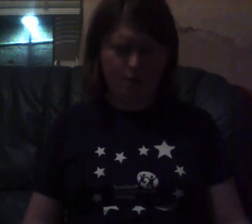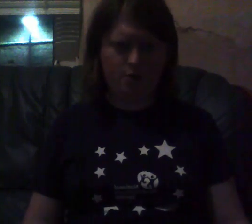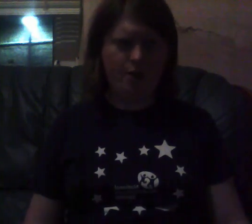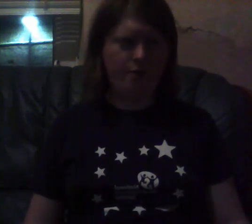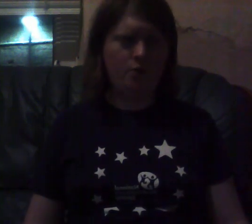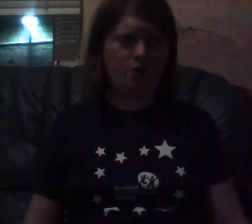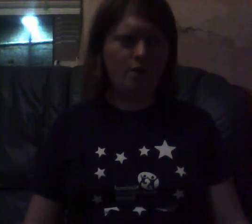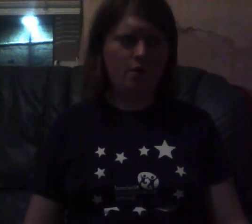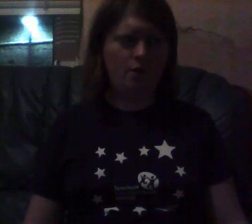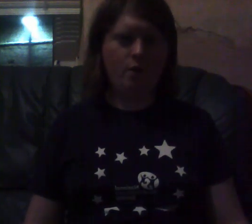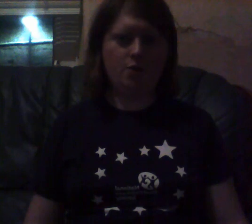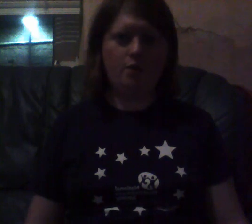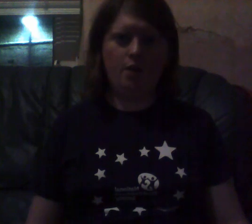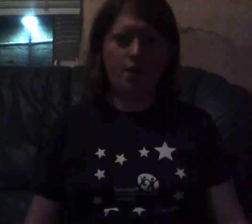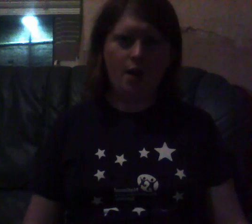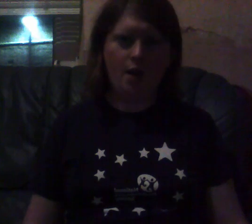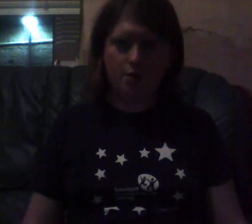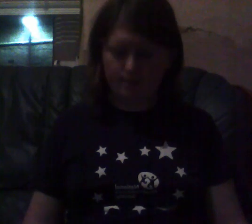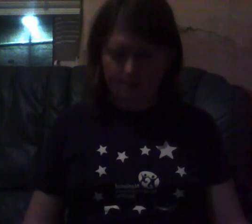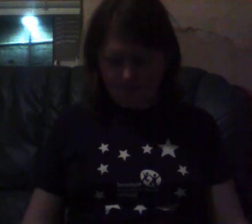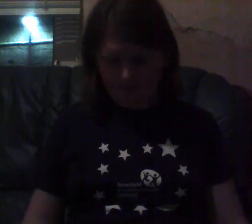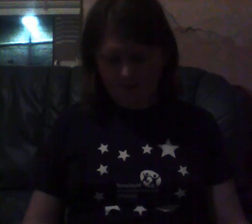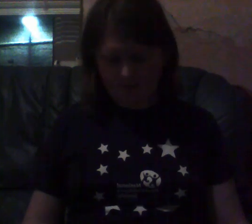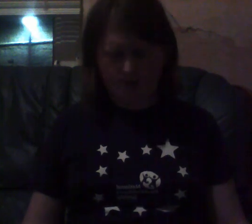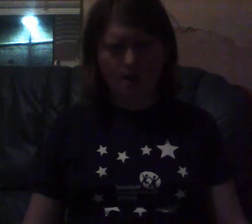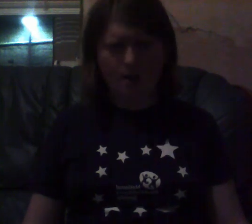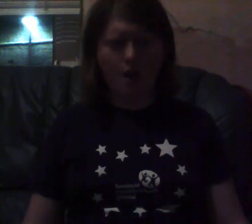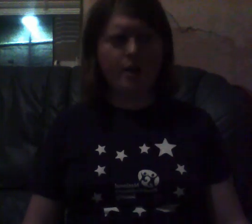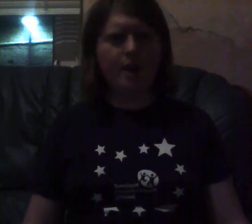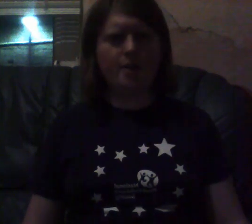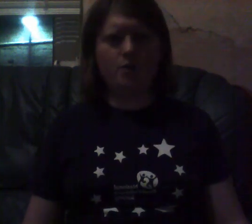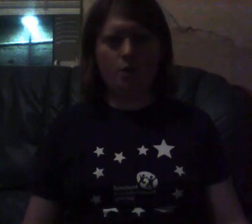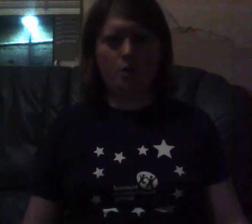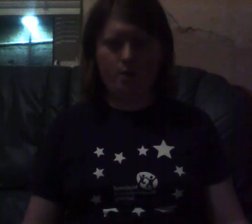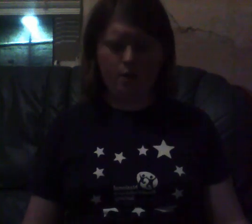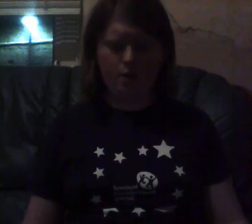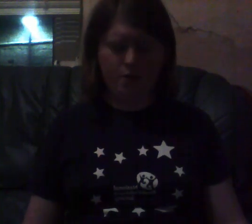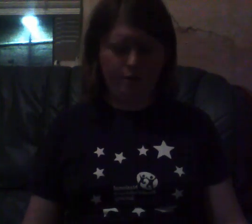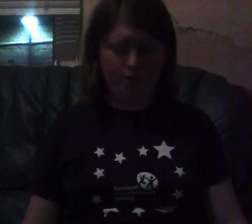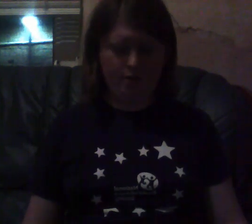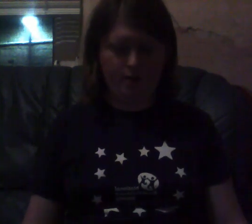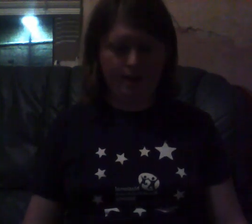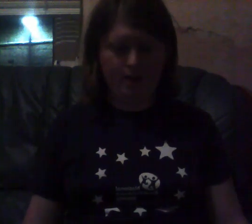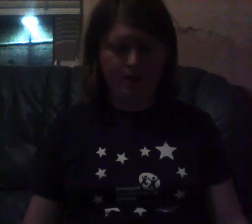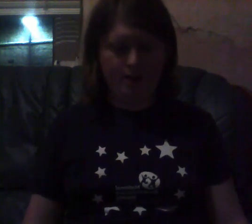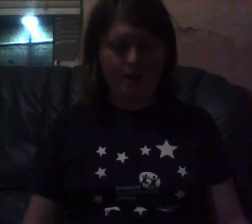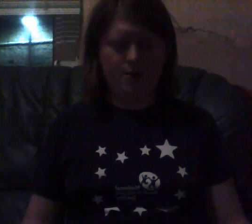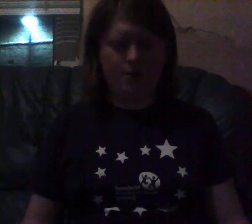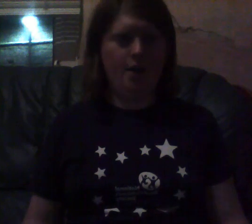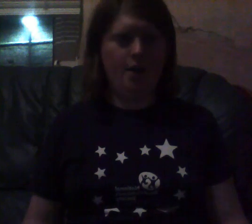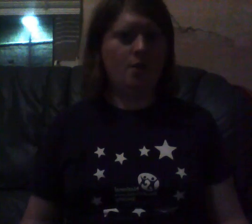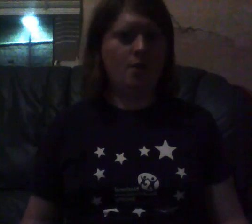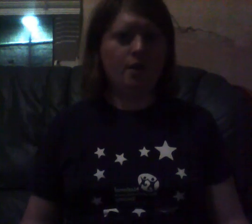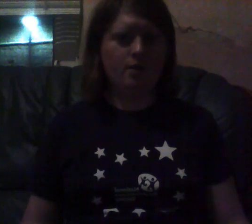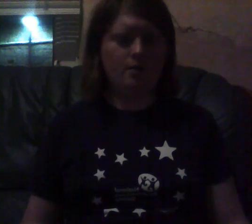nothing with Trillian. You must have seen her last." "Oh yeah," said Ford. "She went off with Zaphod somewhere. They had some kids or something. At